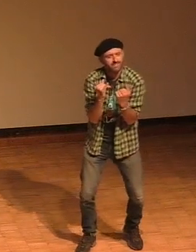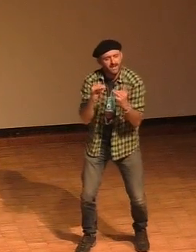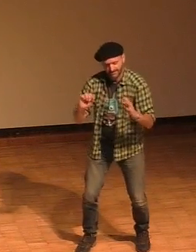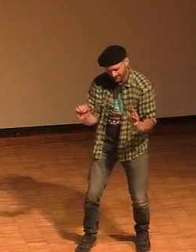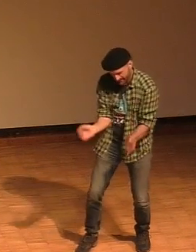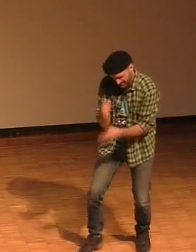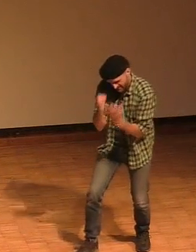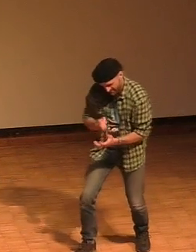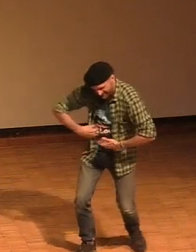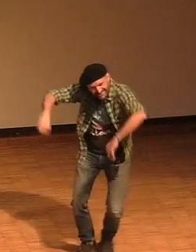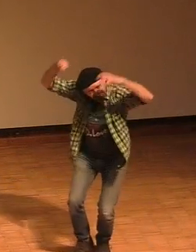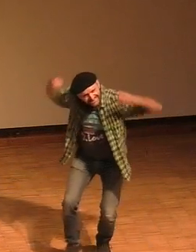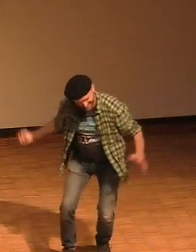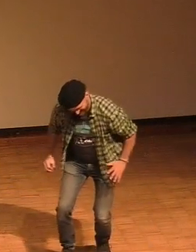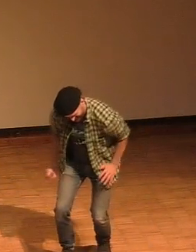signs and becoming